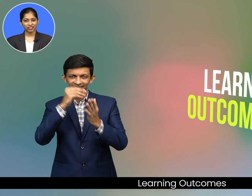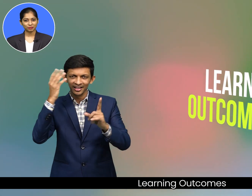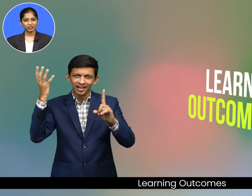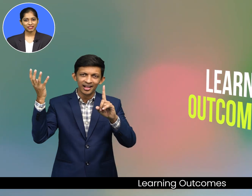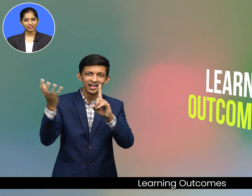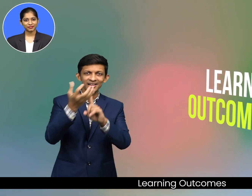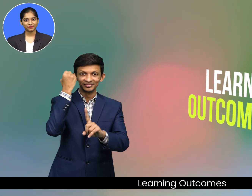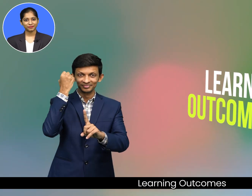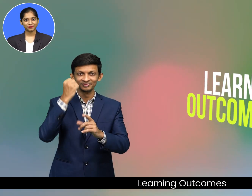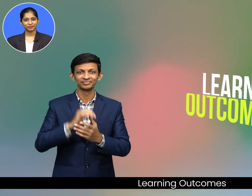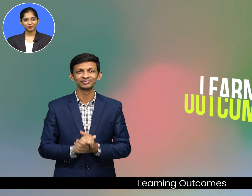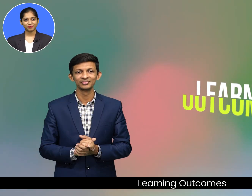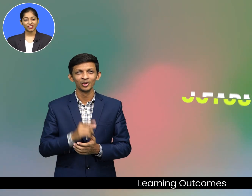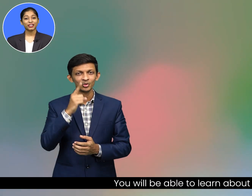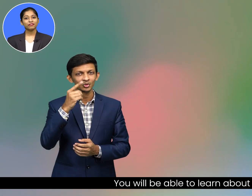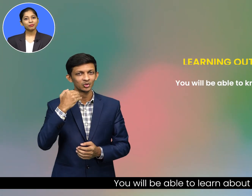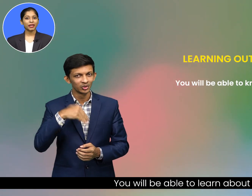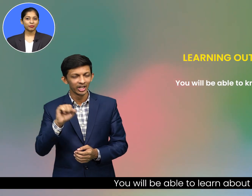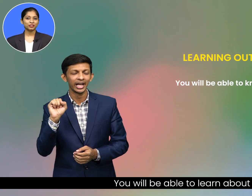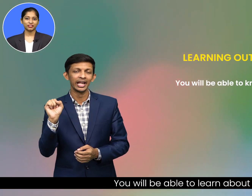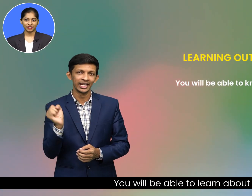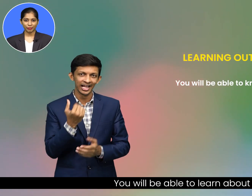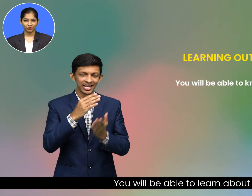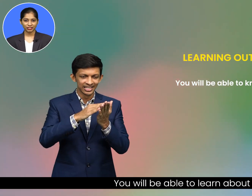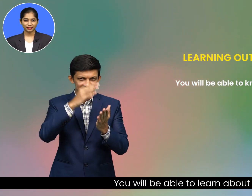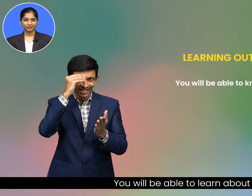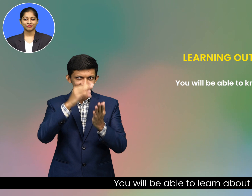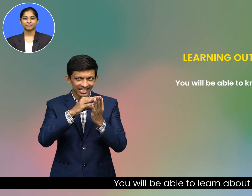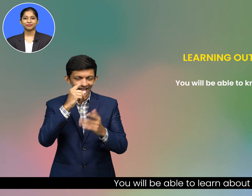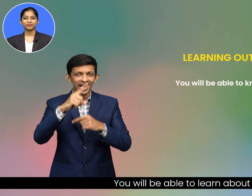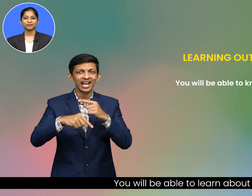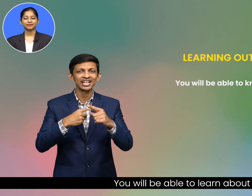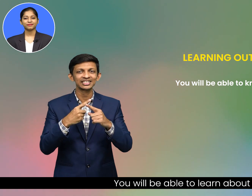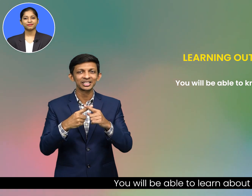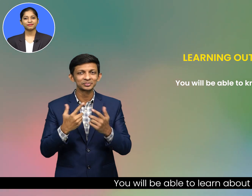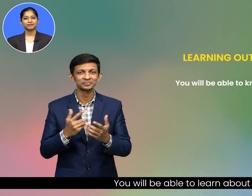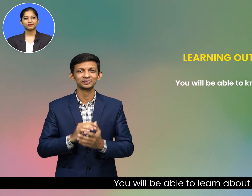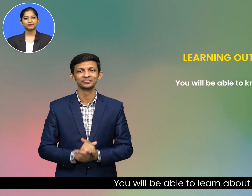Learning outcomes. You will be able to learn about